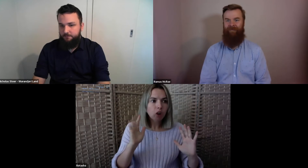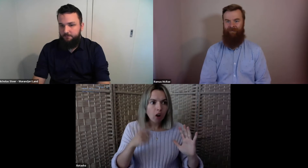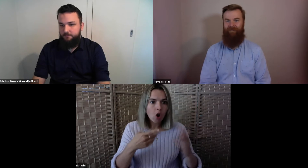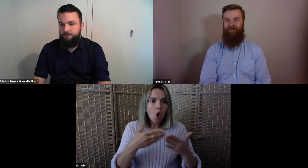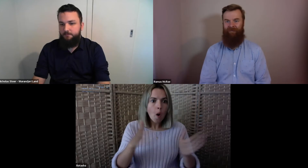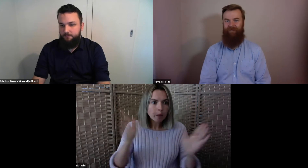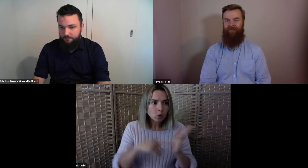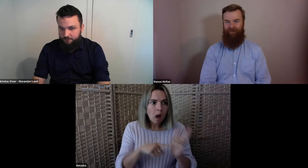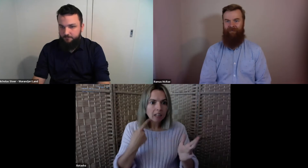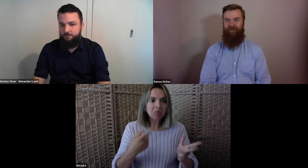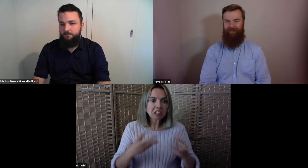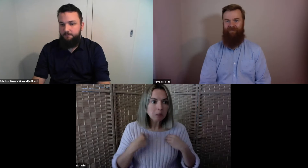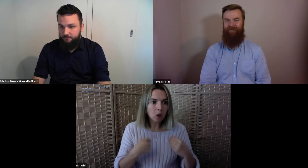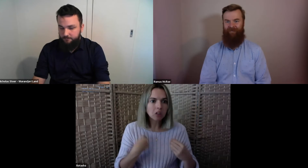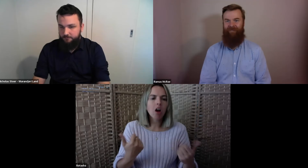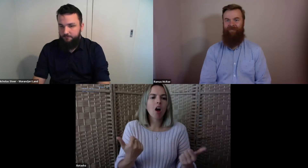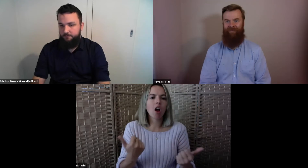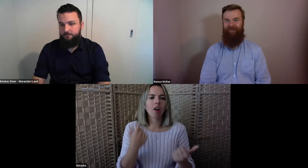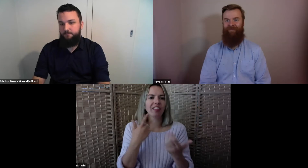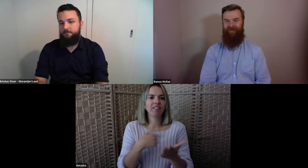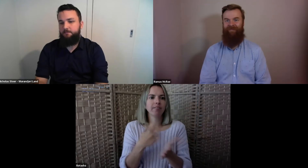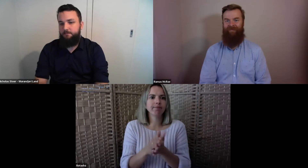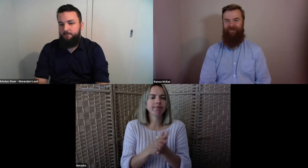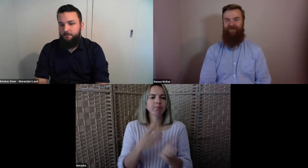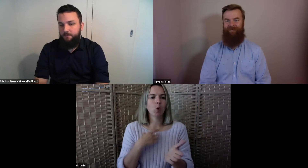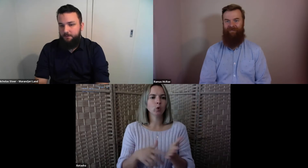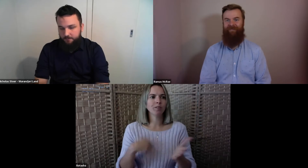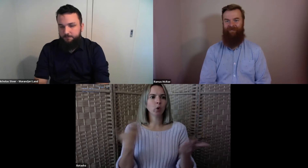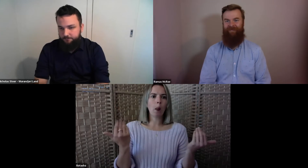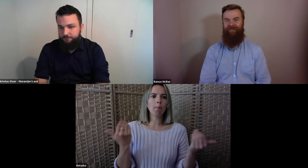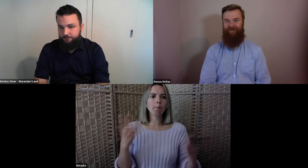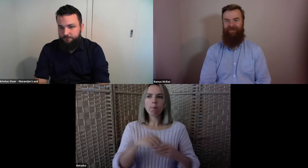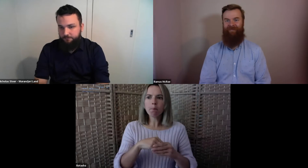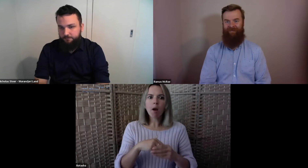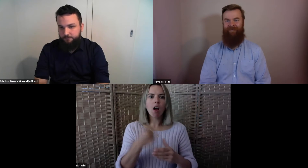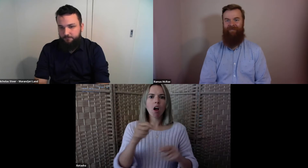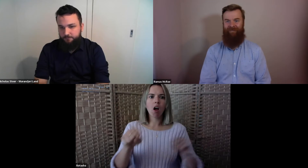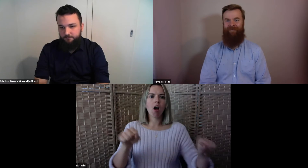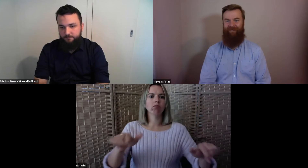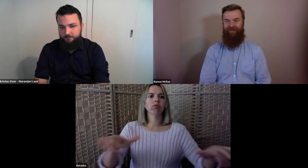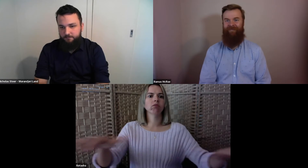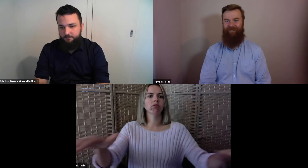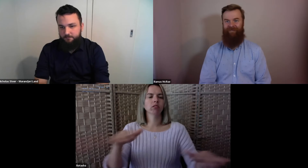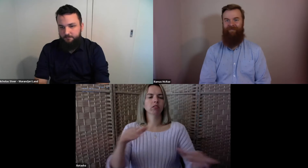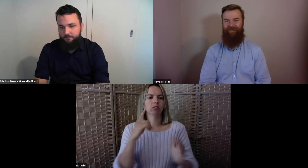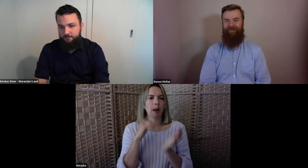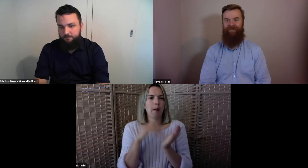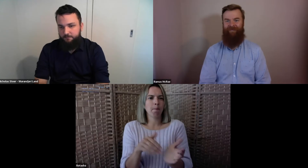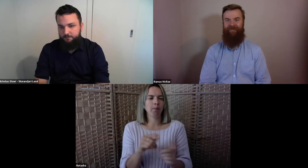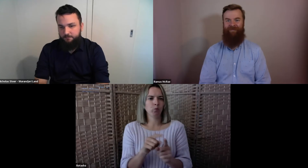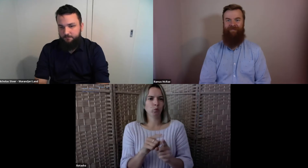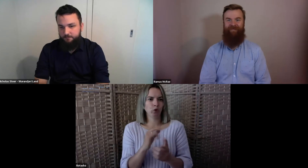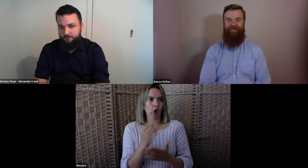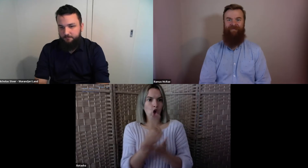employs one deaf person and that deaf person is really successful in being able to do the work really well, then hopefully they will be more welcoming